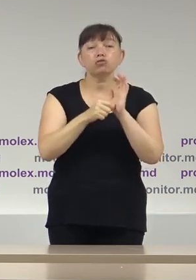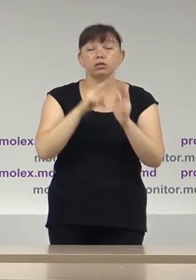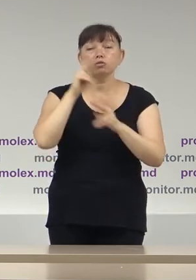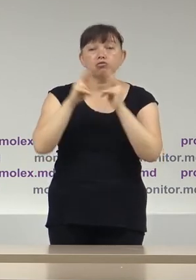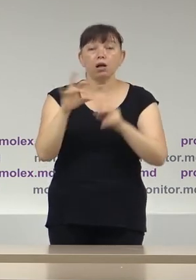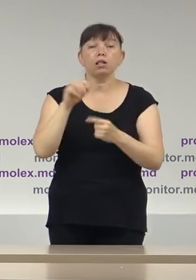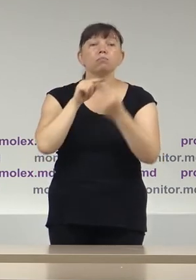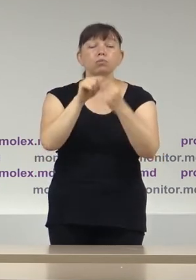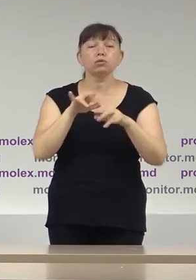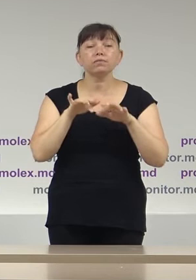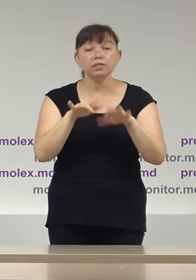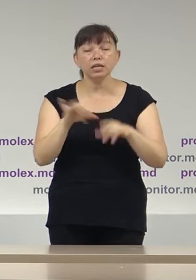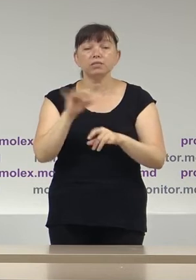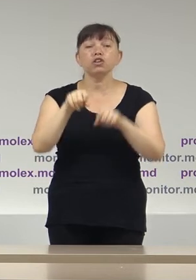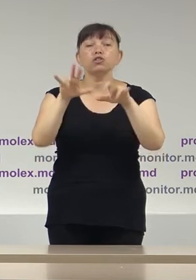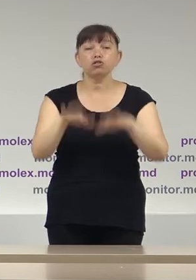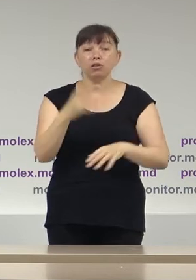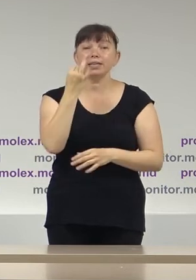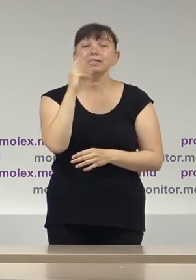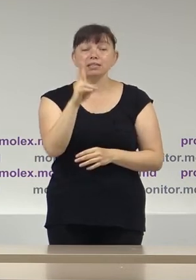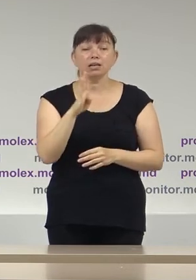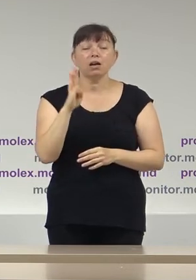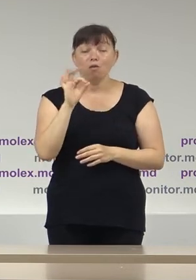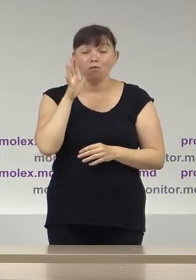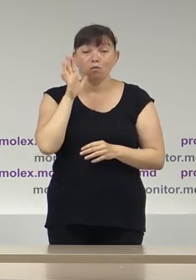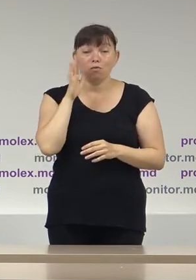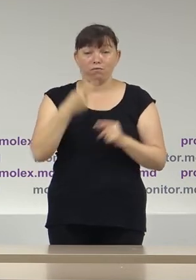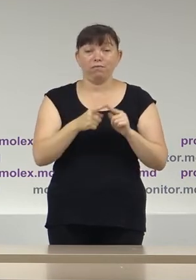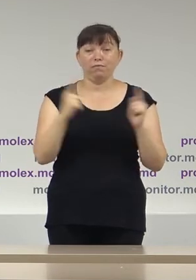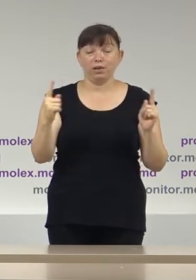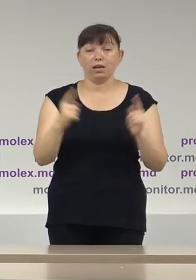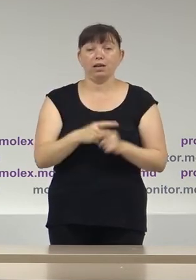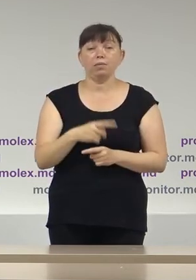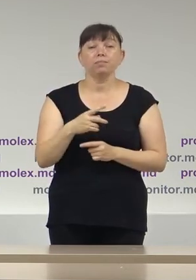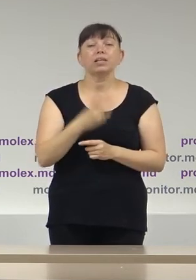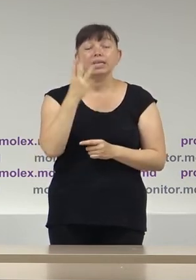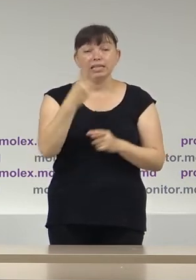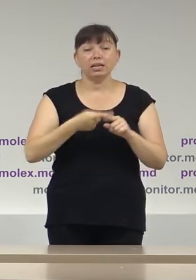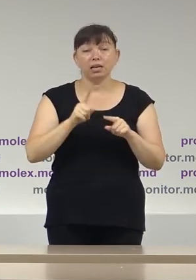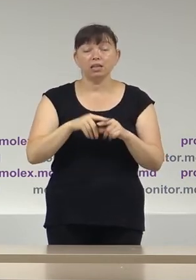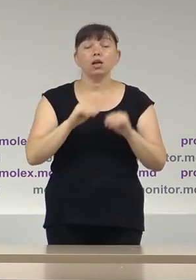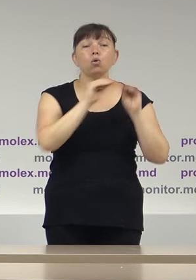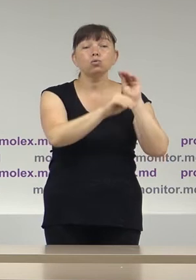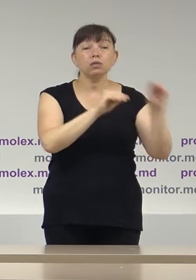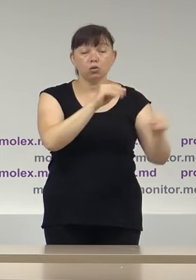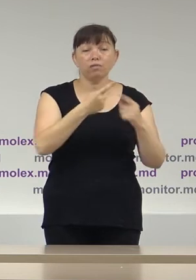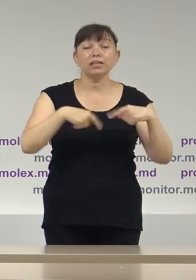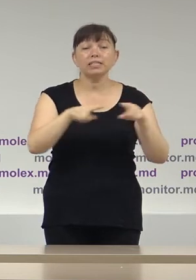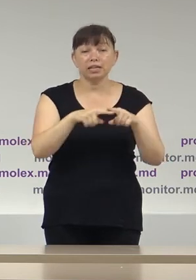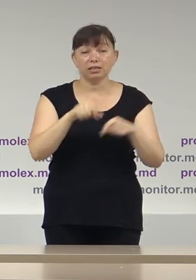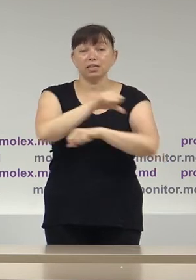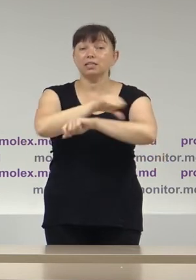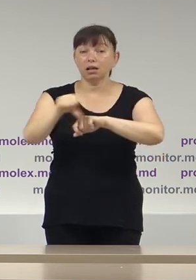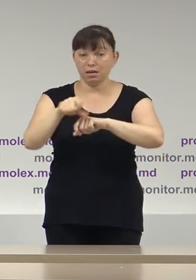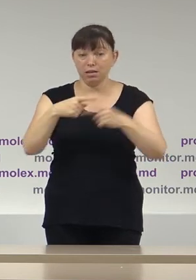The Court of Appeals received at least six complaints against CEC actions and decisions in the prior period.